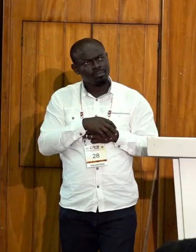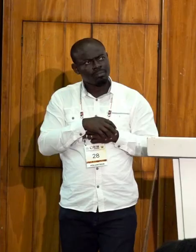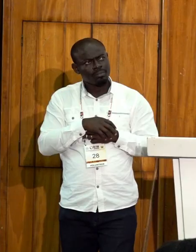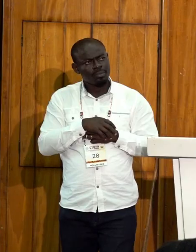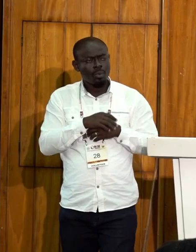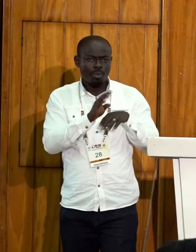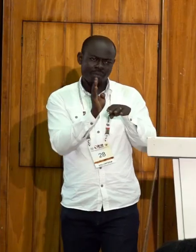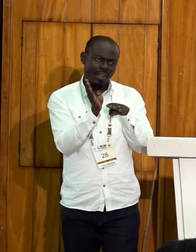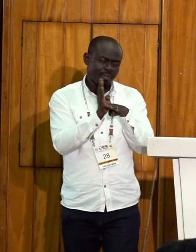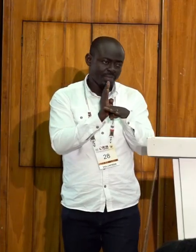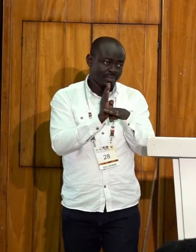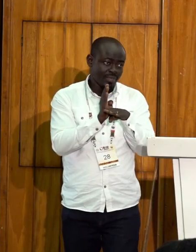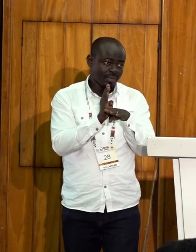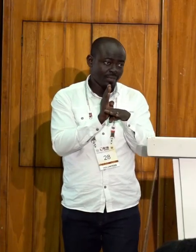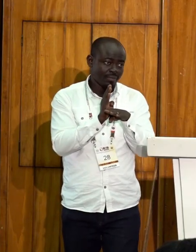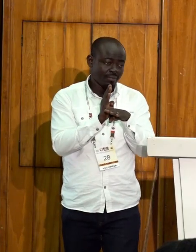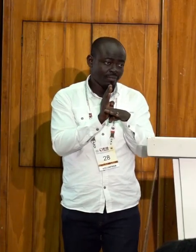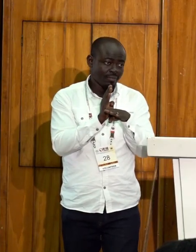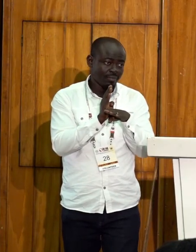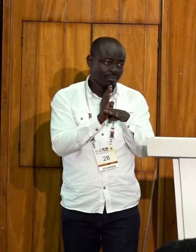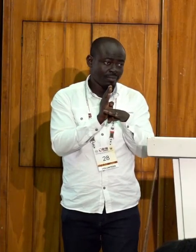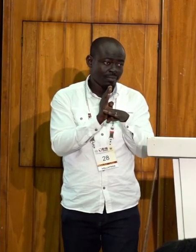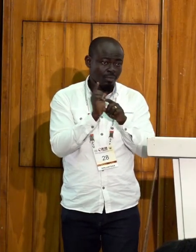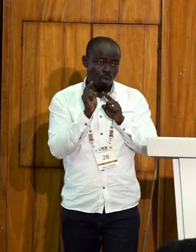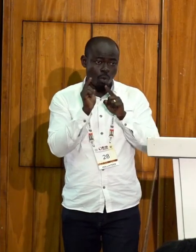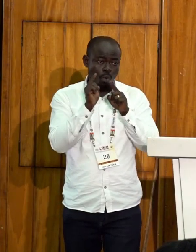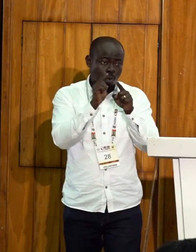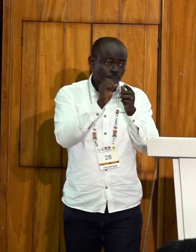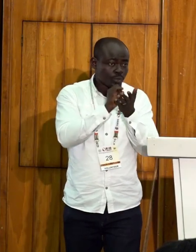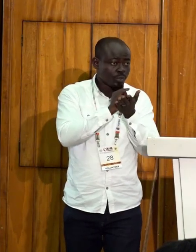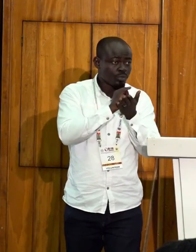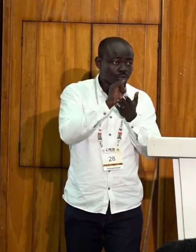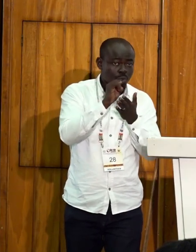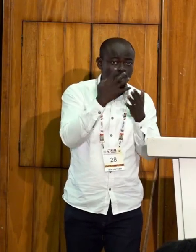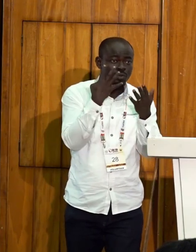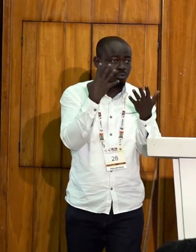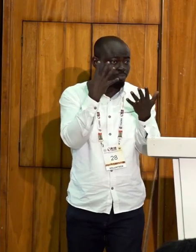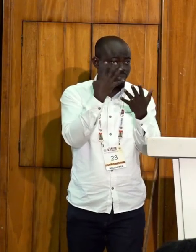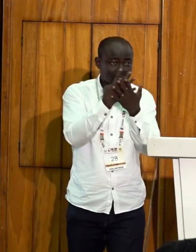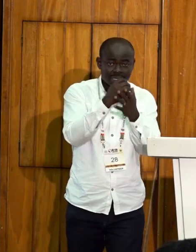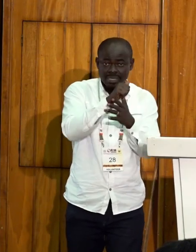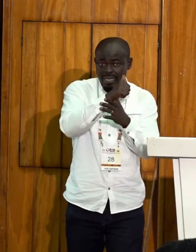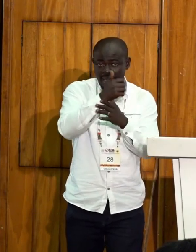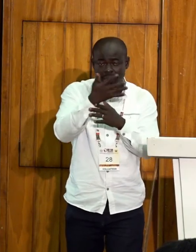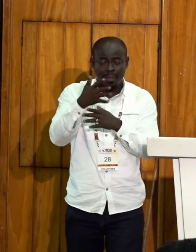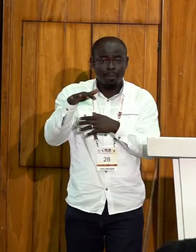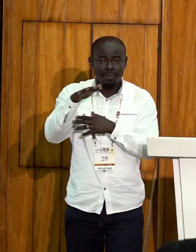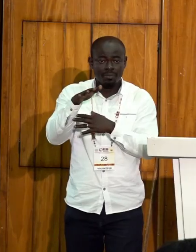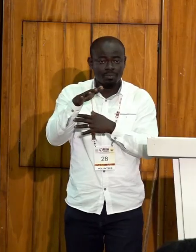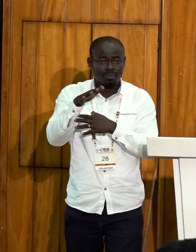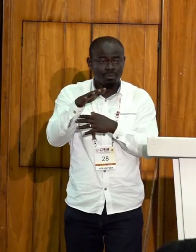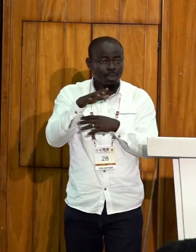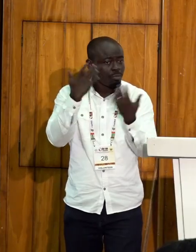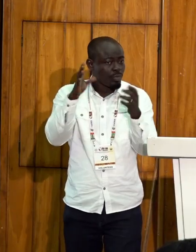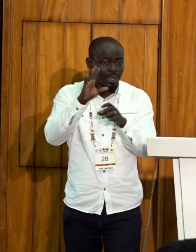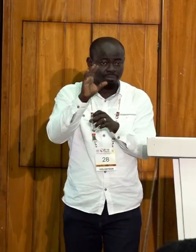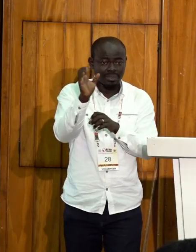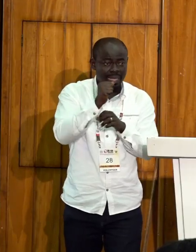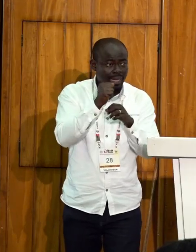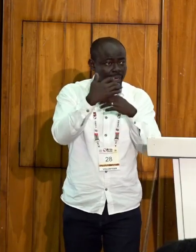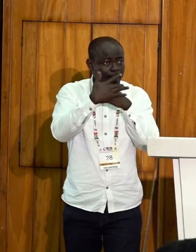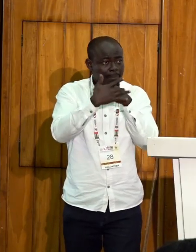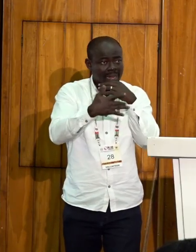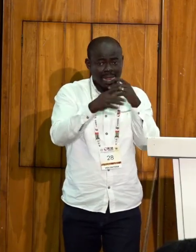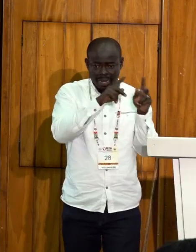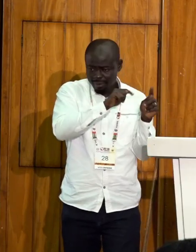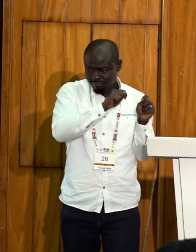are busy going to institutions, to prisons and everything, collecting blood and